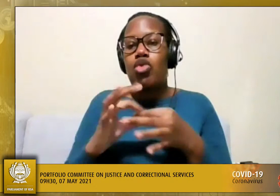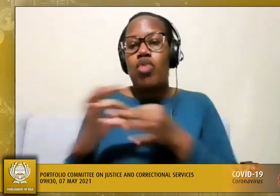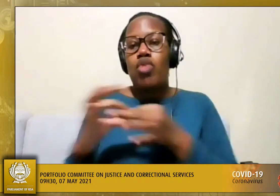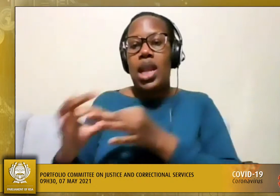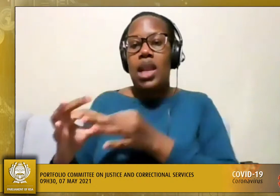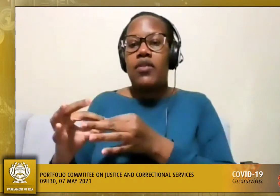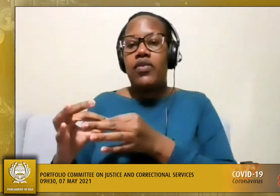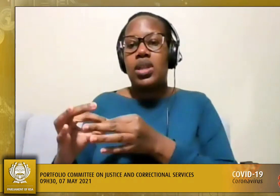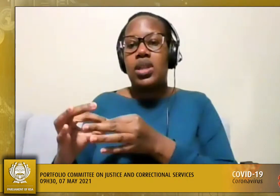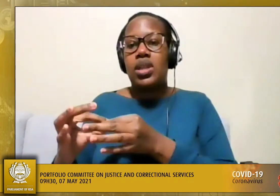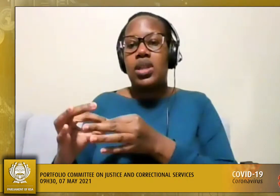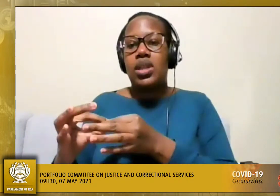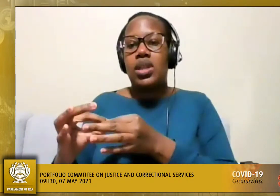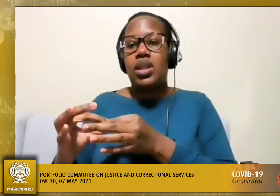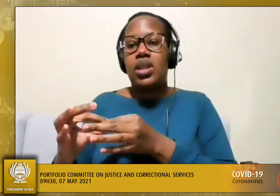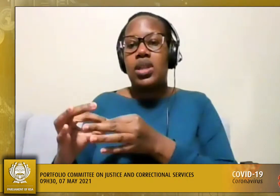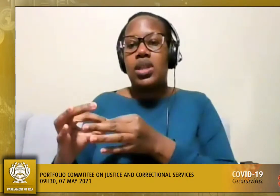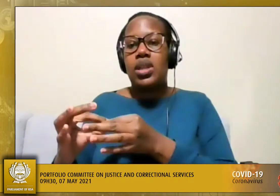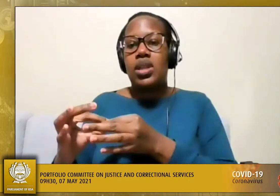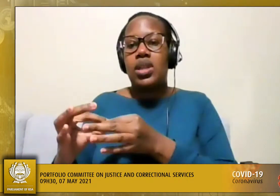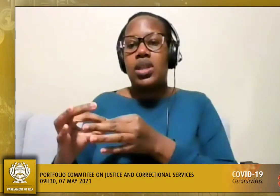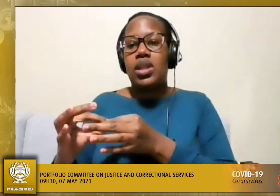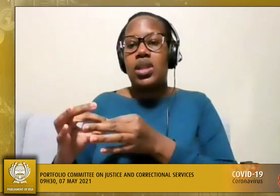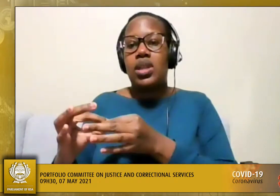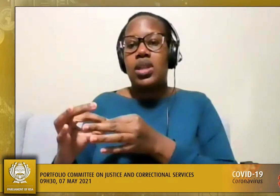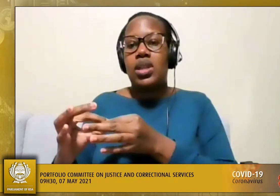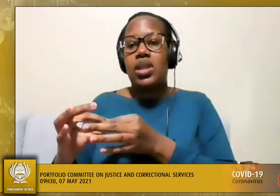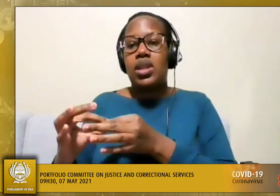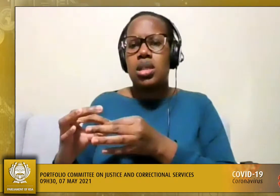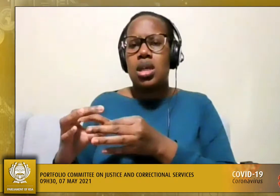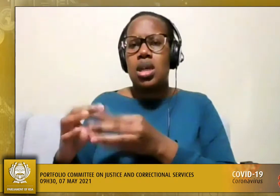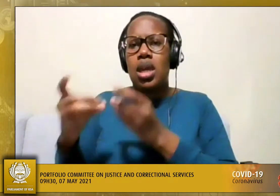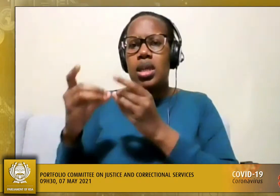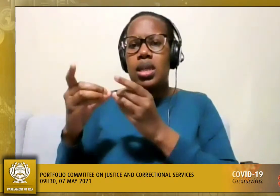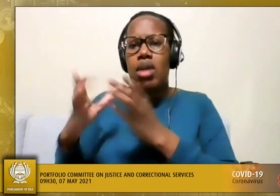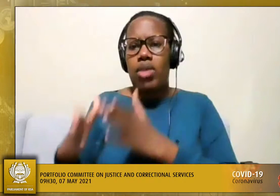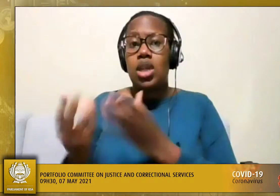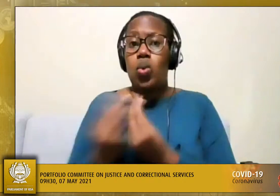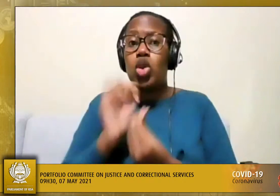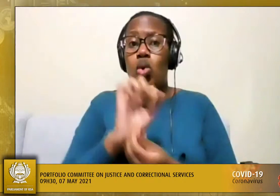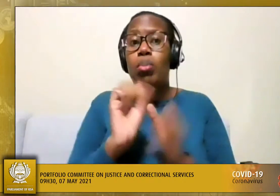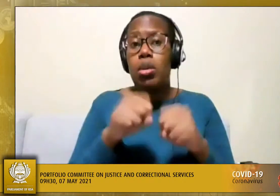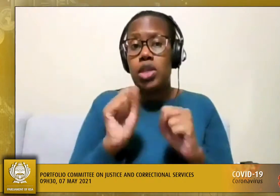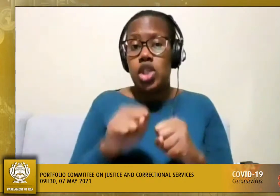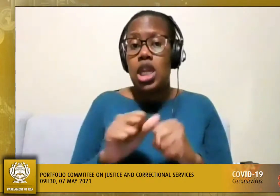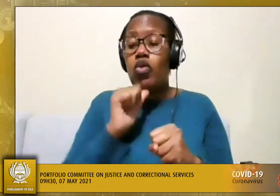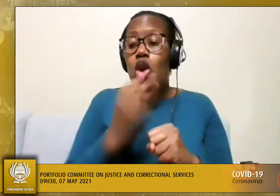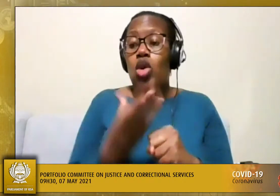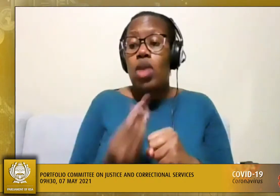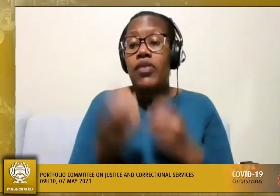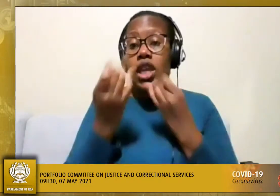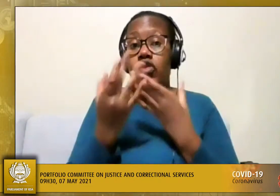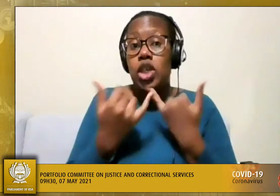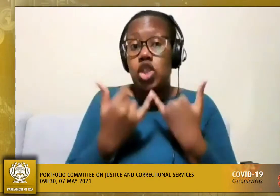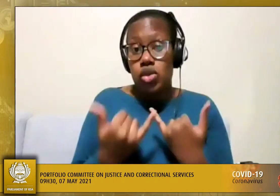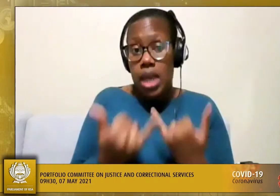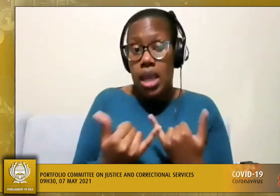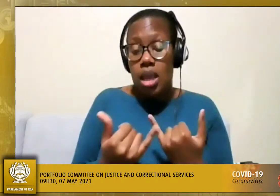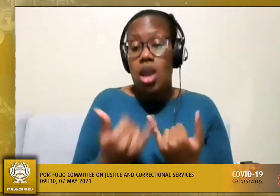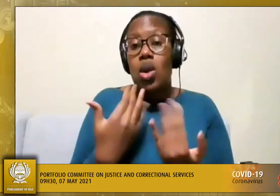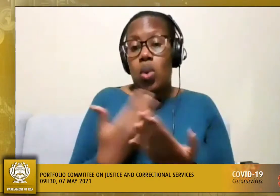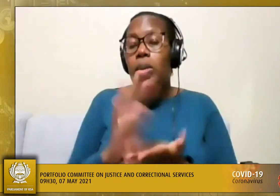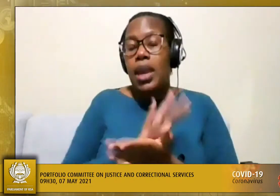regarding the actual status with your permission chair if we don't have that information available today we will